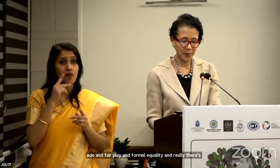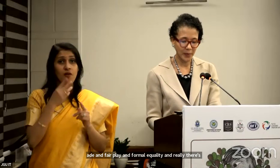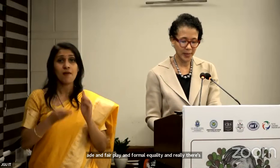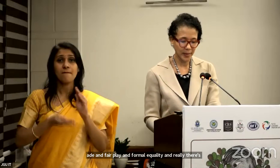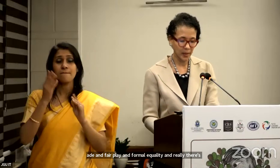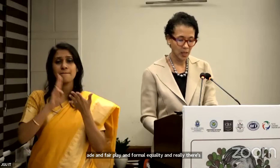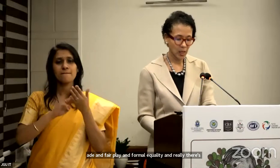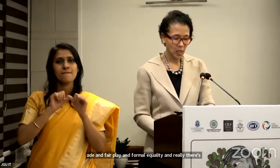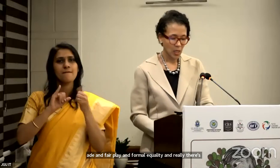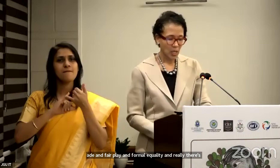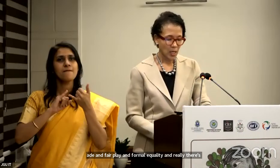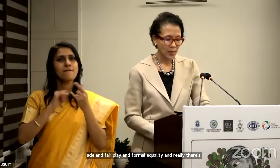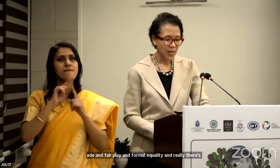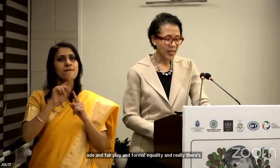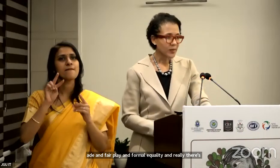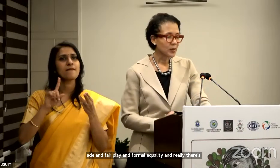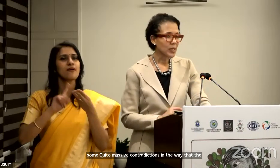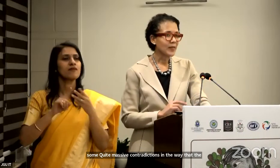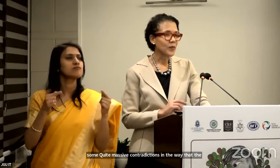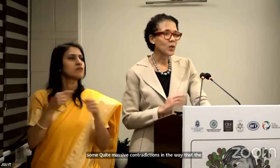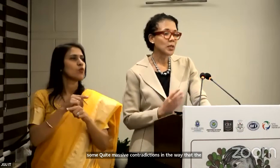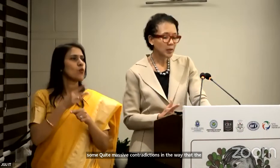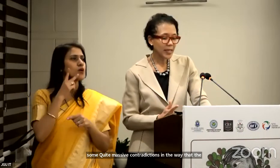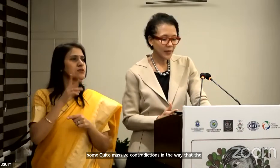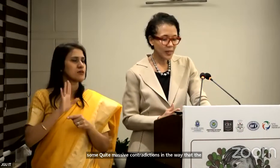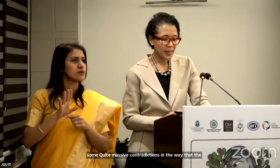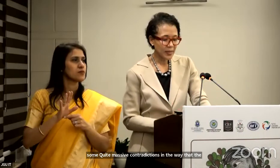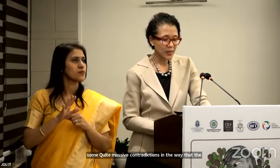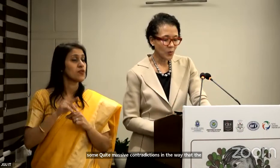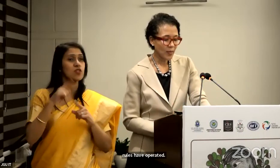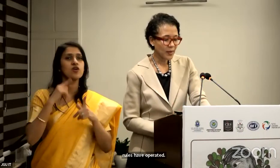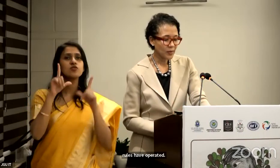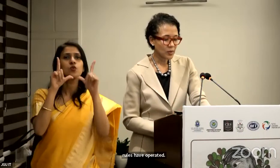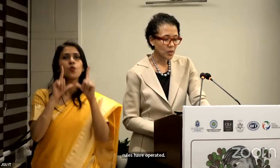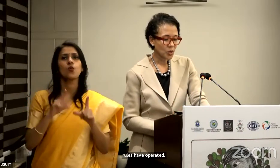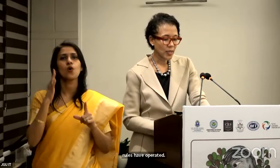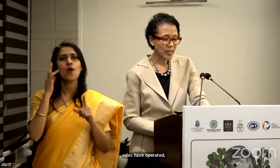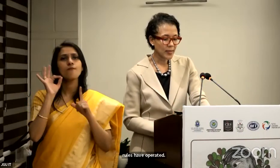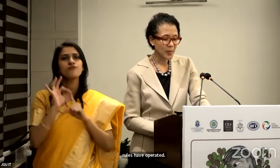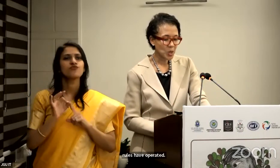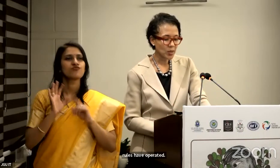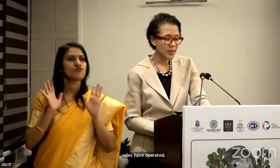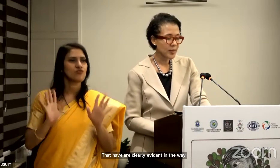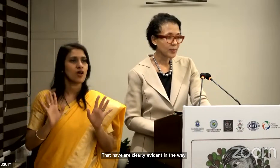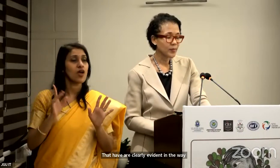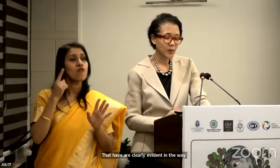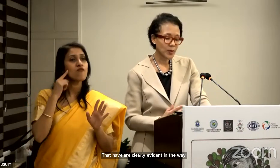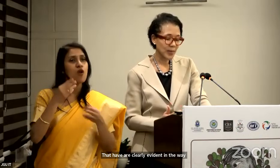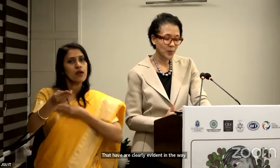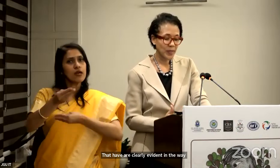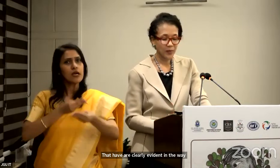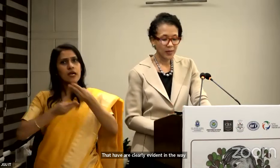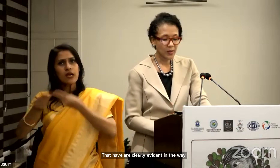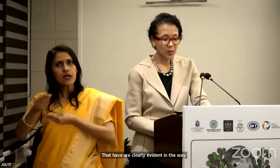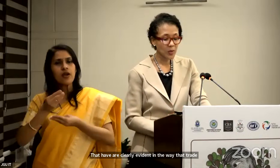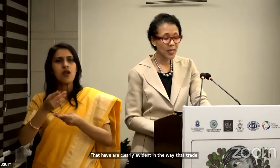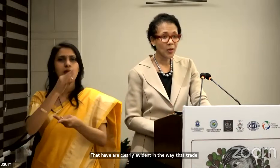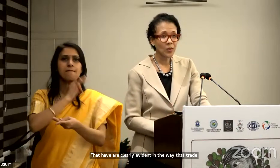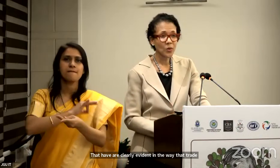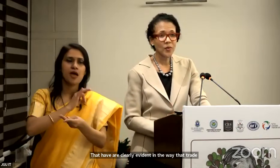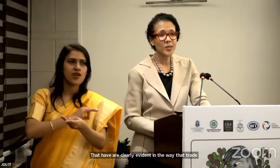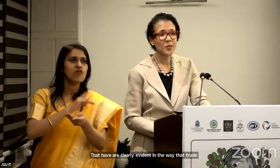have operated that are clearly evident in the way that trade exceptionalism, for example, benefiting the